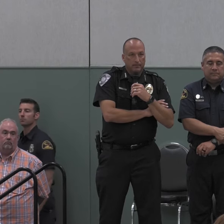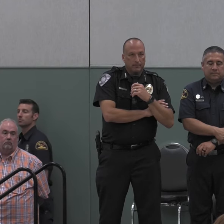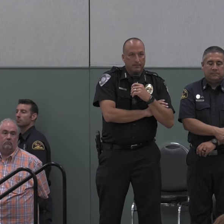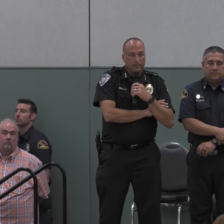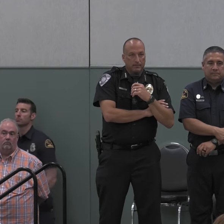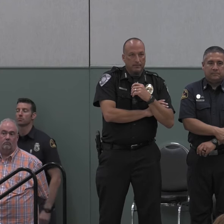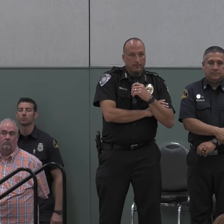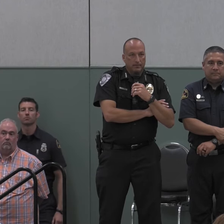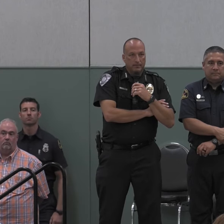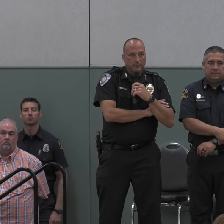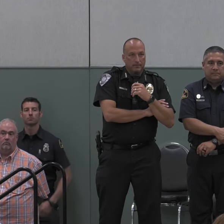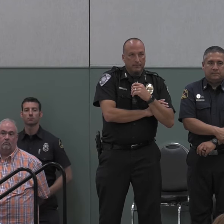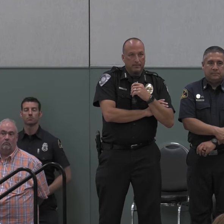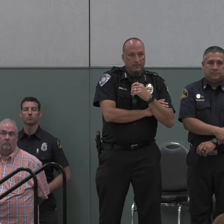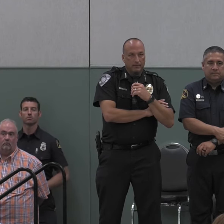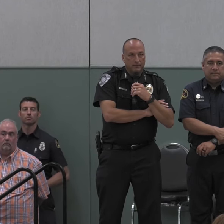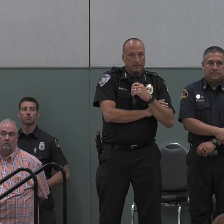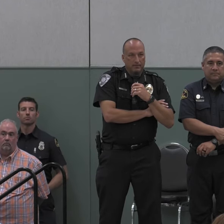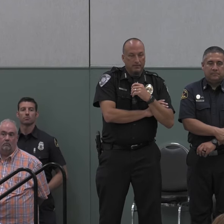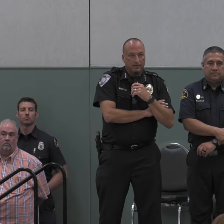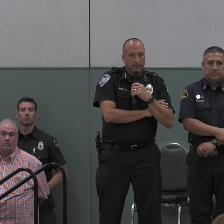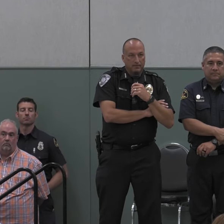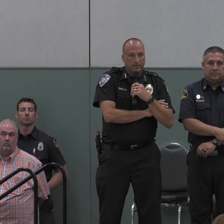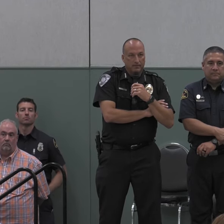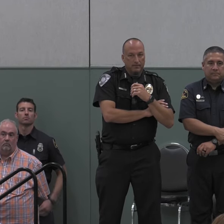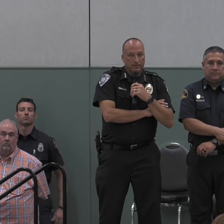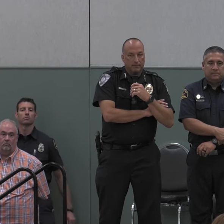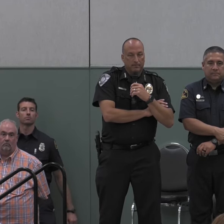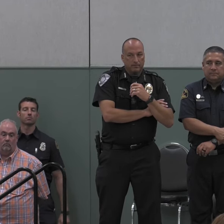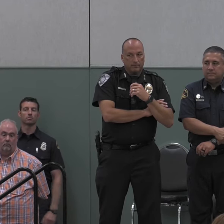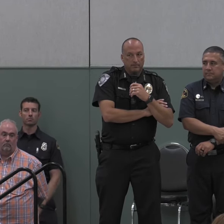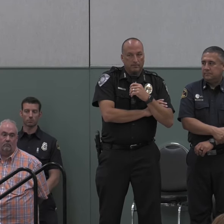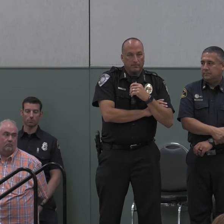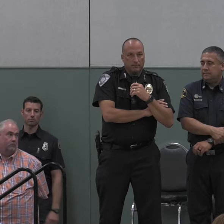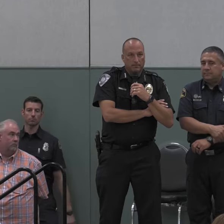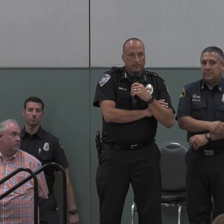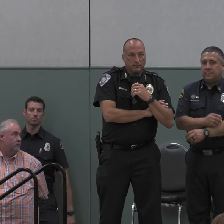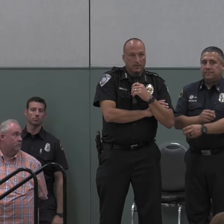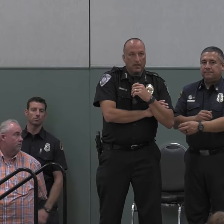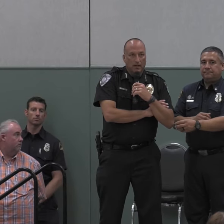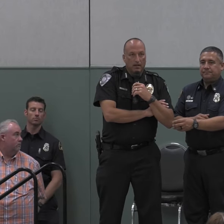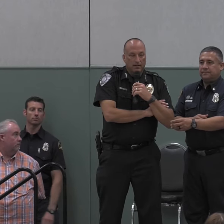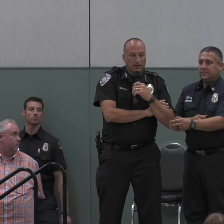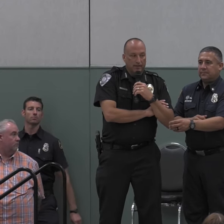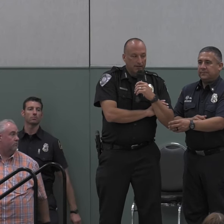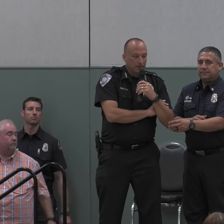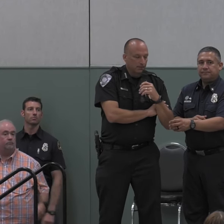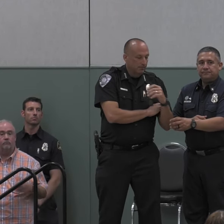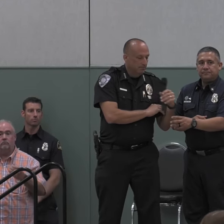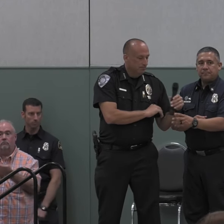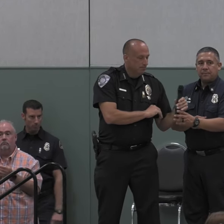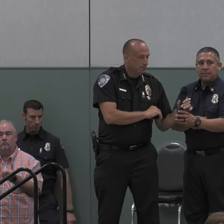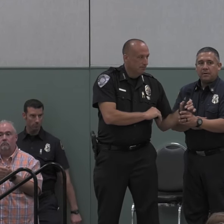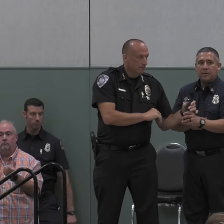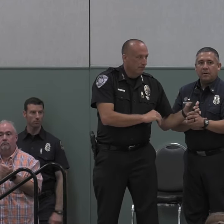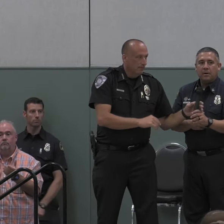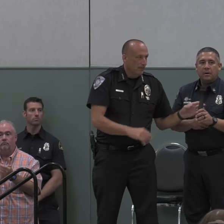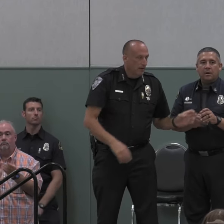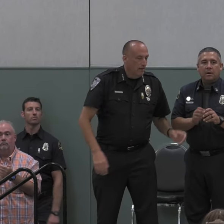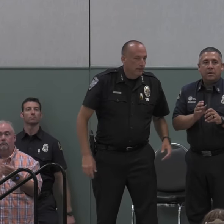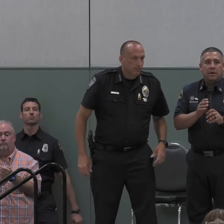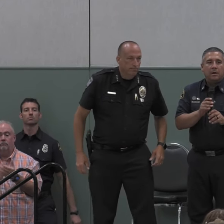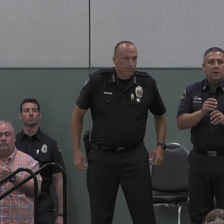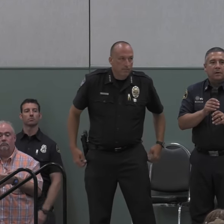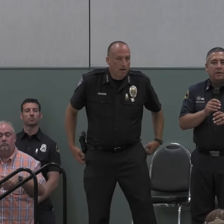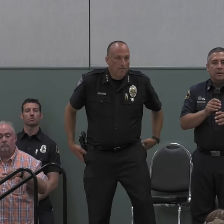responders, more than welcome. There is a budget there from our local community that have made donations to you guys. Thank you. Thank you.